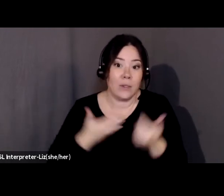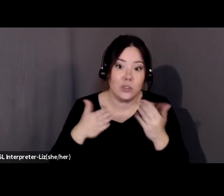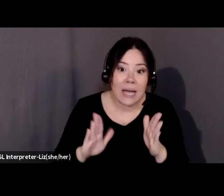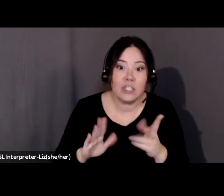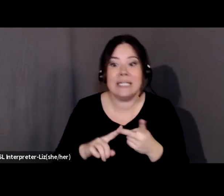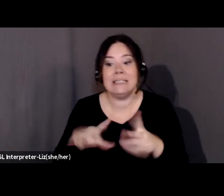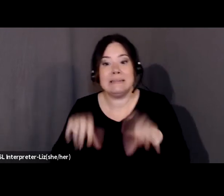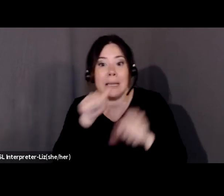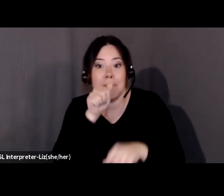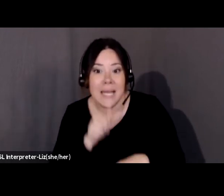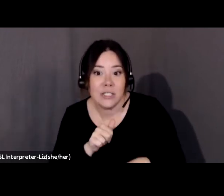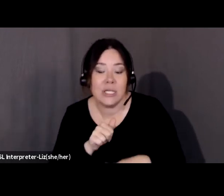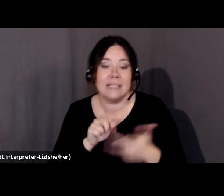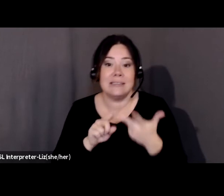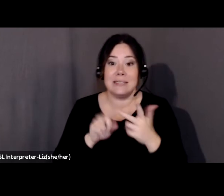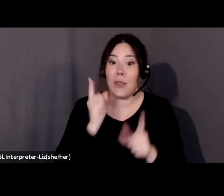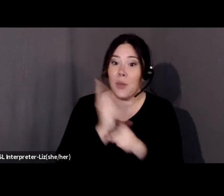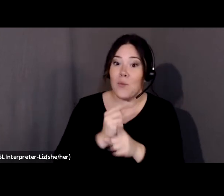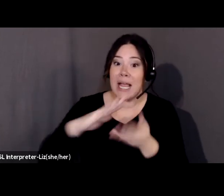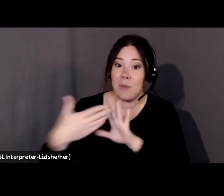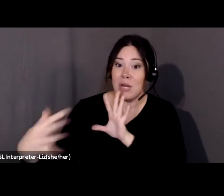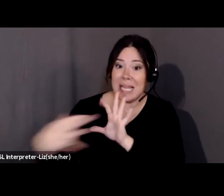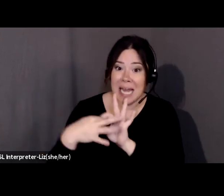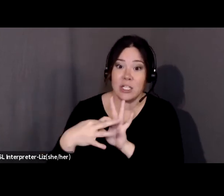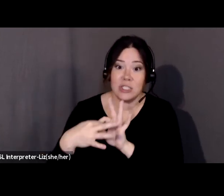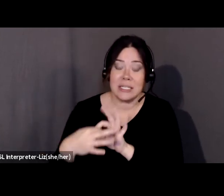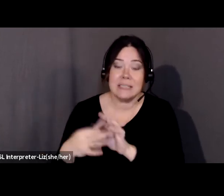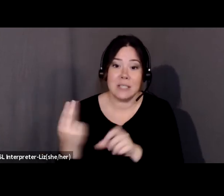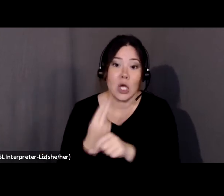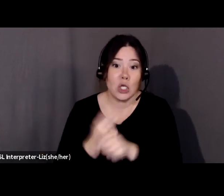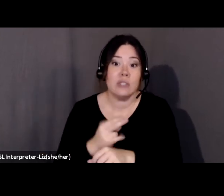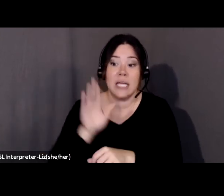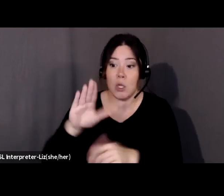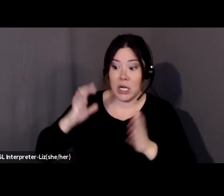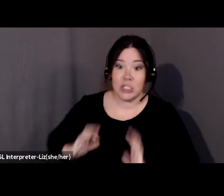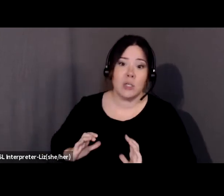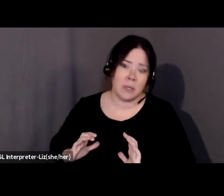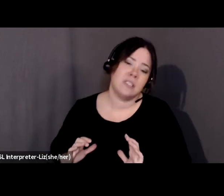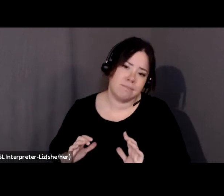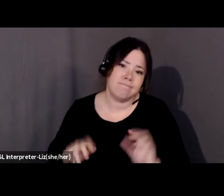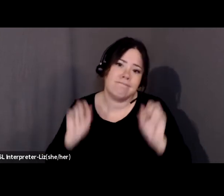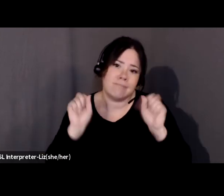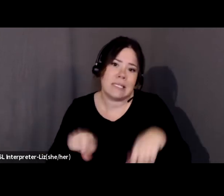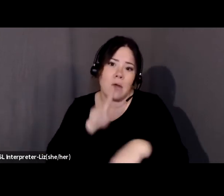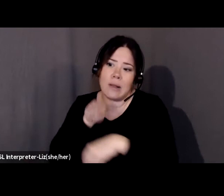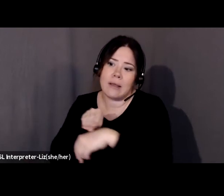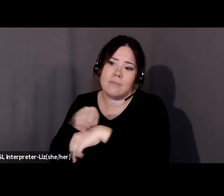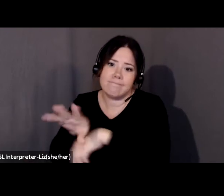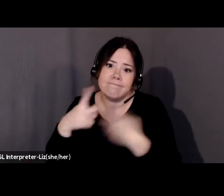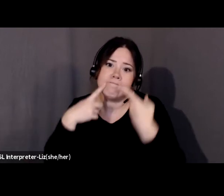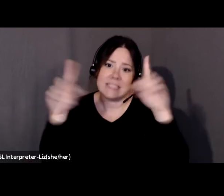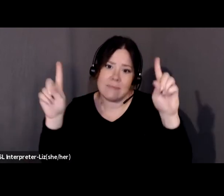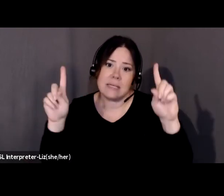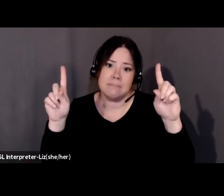and you make the right community connections, utilizing your consumers, we can make a real difference and make